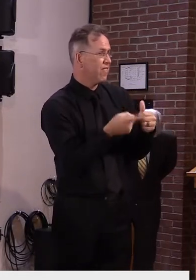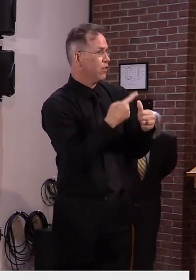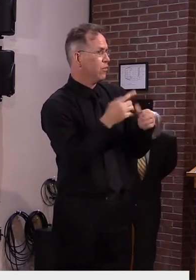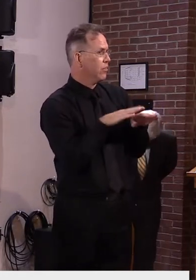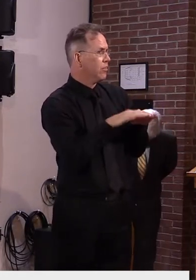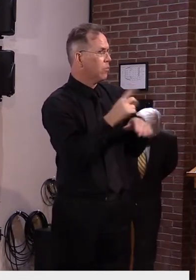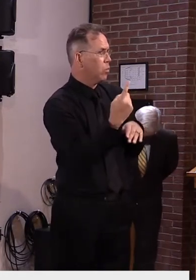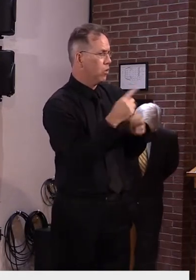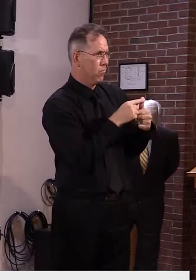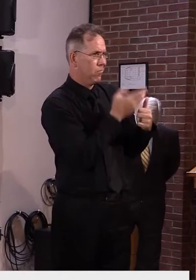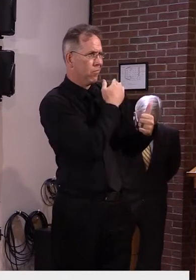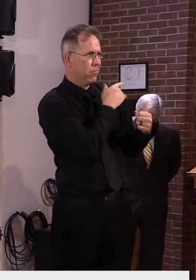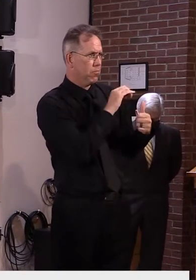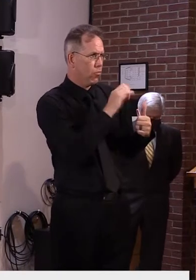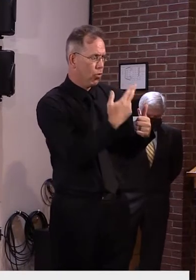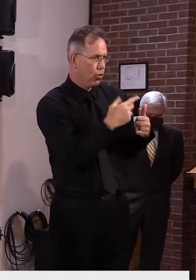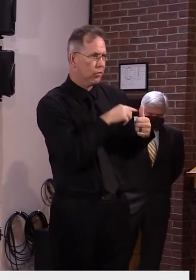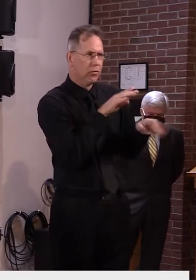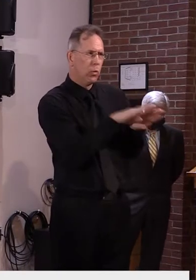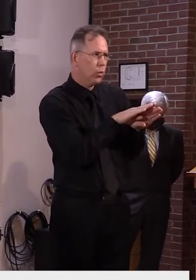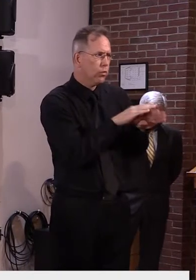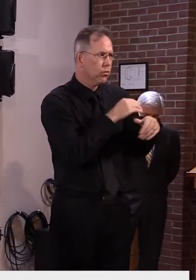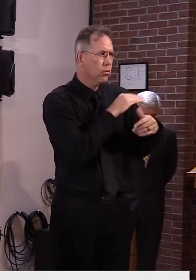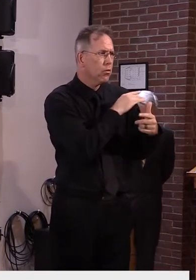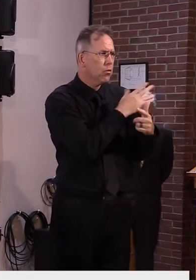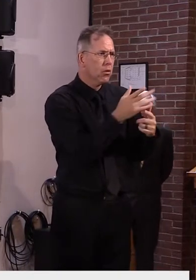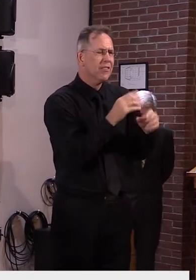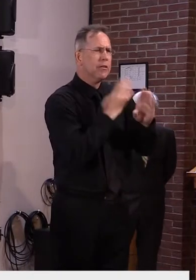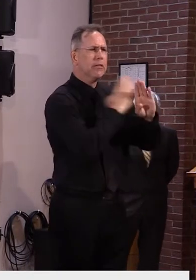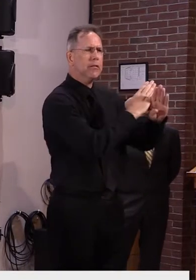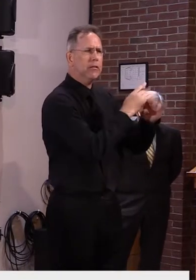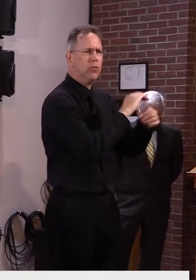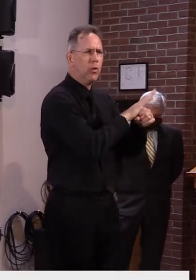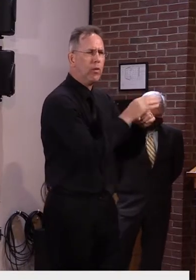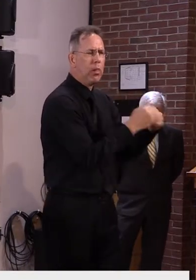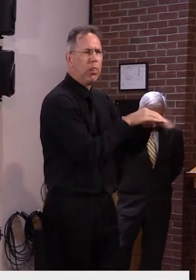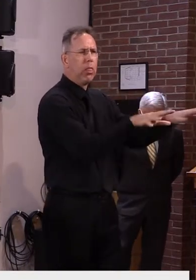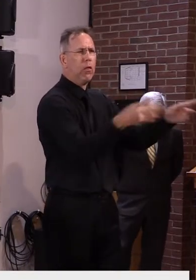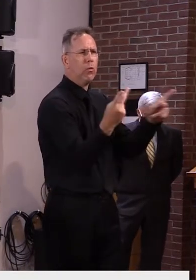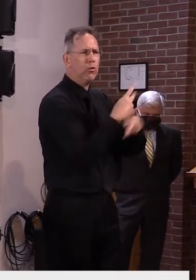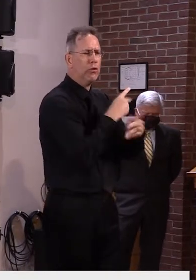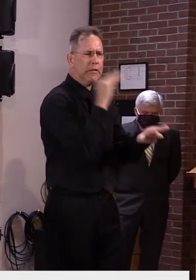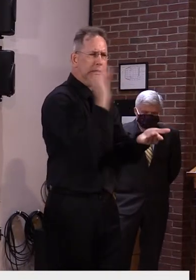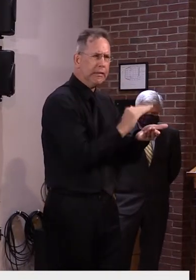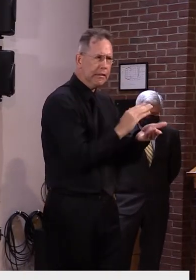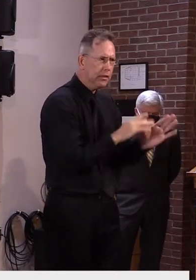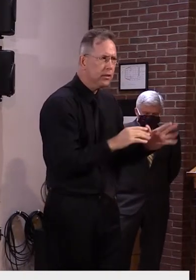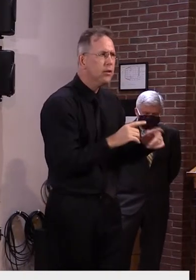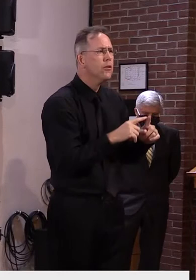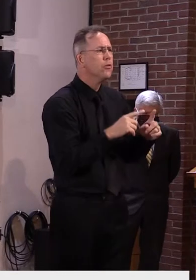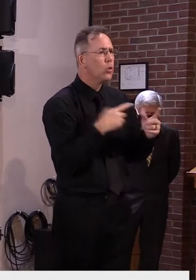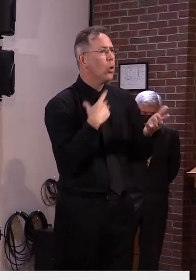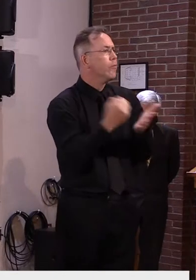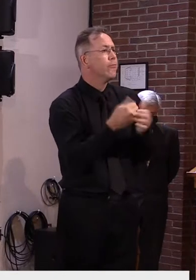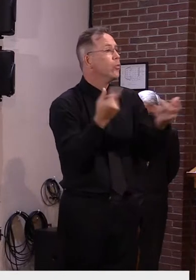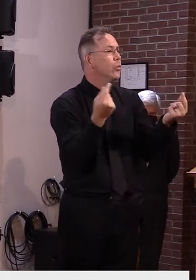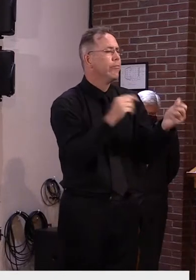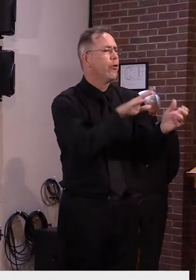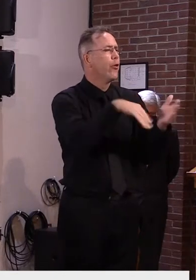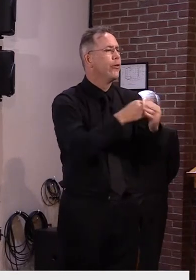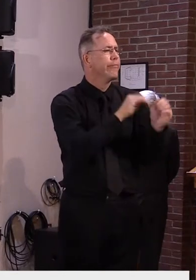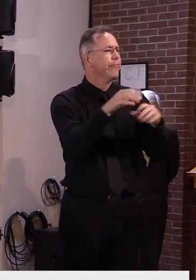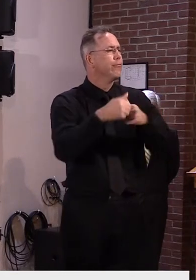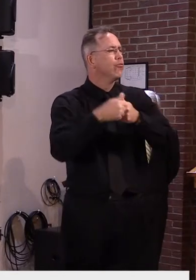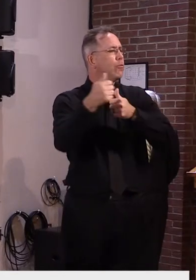system from being overwhelmed and suppressing the virus. We know the remote learning systems we rapidly deployed back in the spring were imperfect at